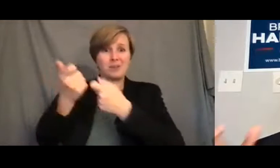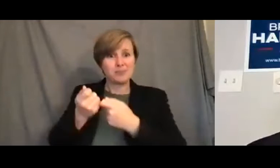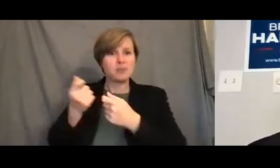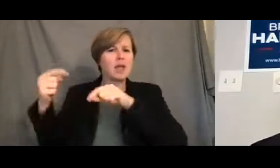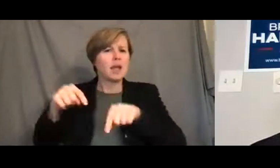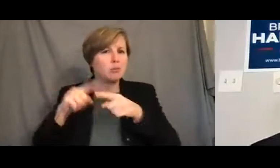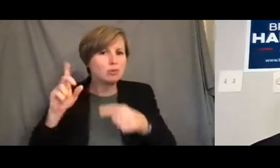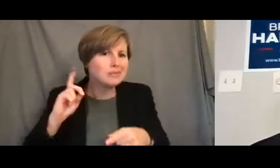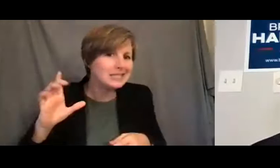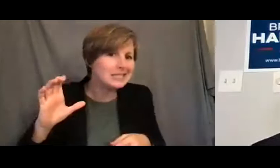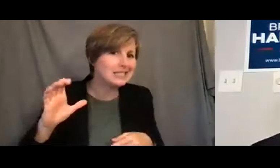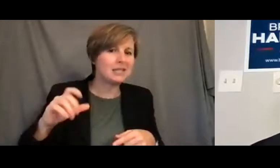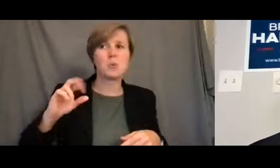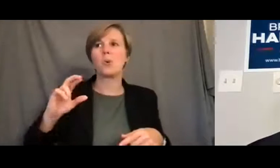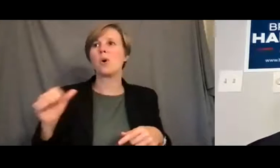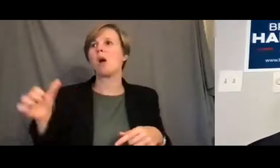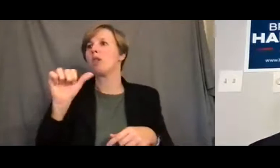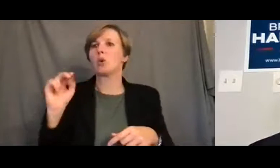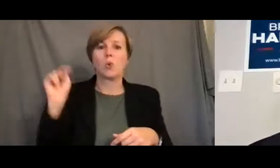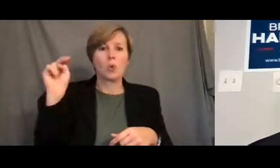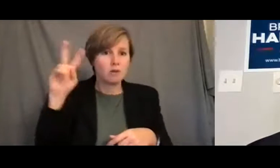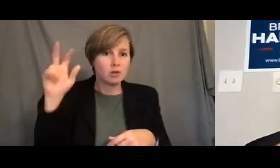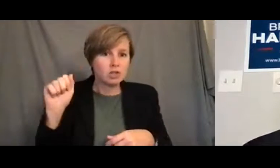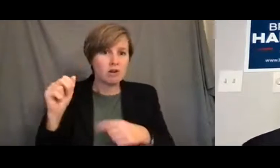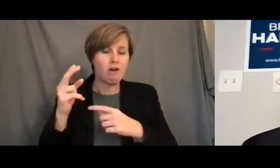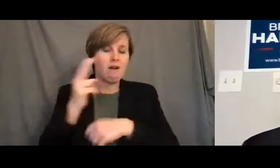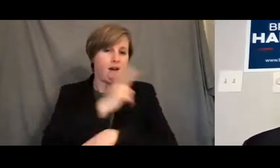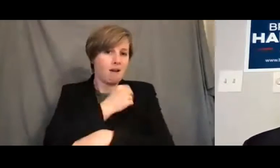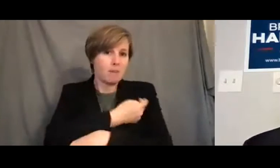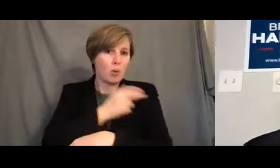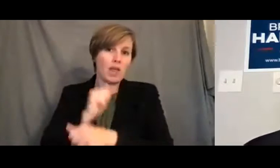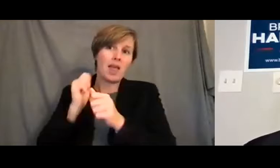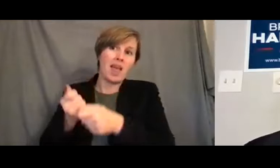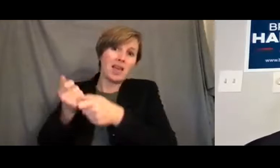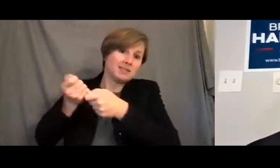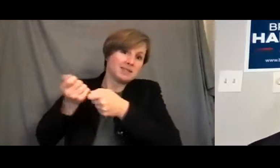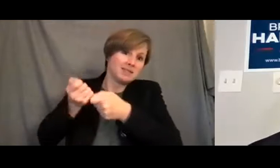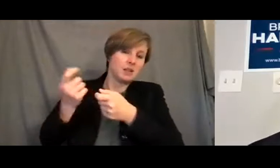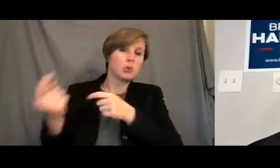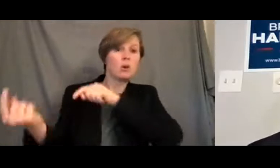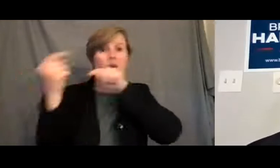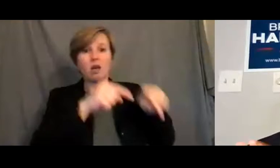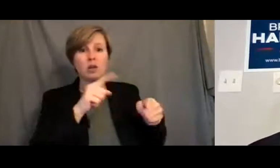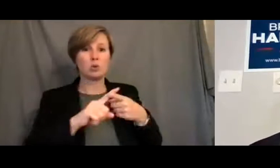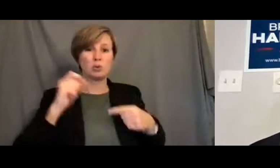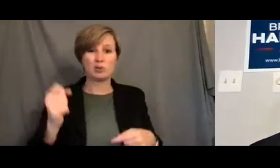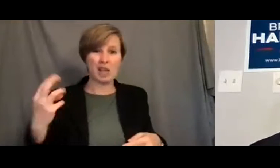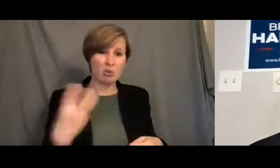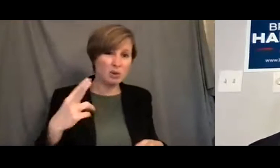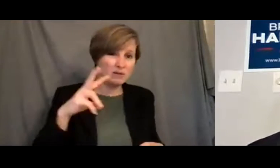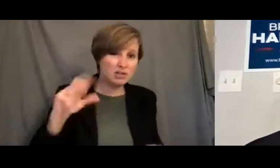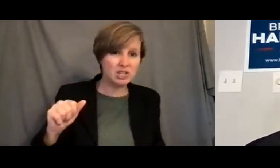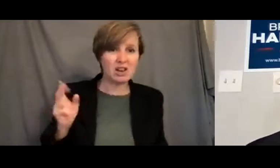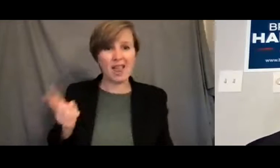or go into other Northern Virginia hospitals. We could incentivize them to maybe go out to Southwest Virginia or Southern Virginia or out in the Hampton